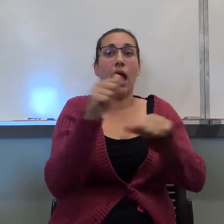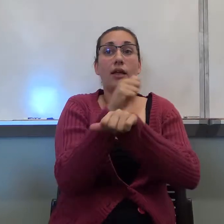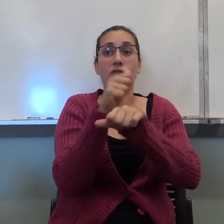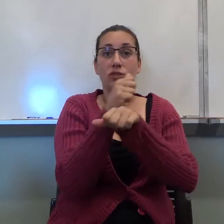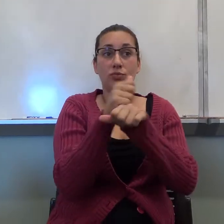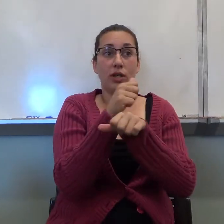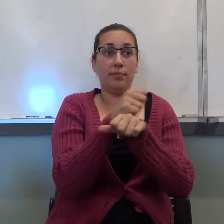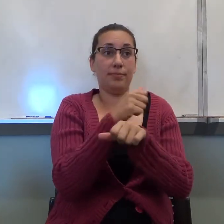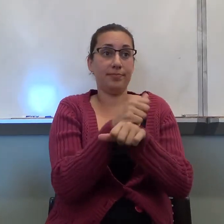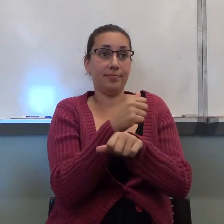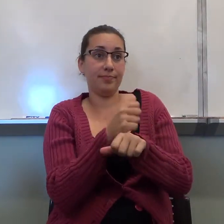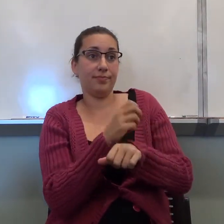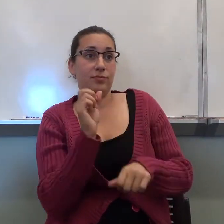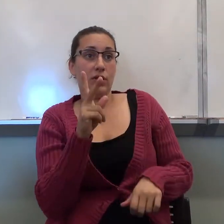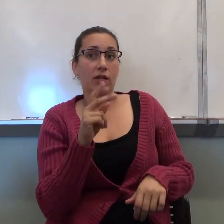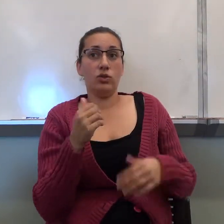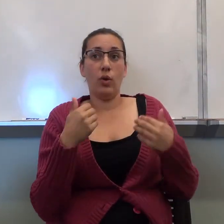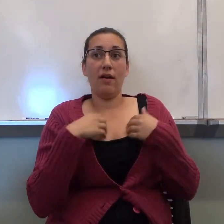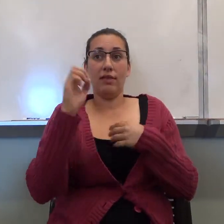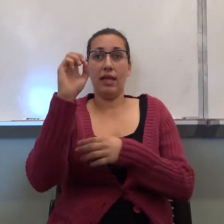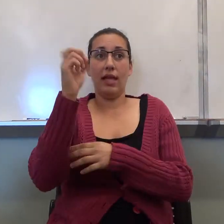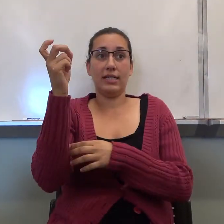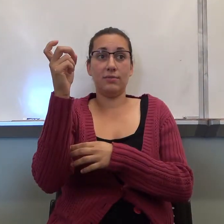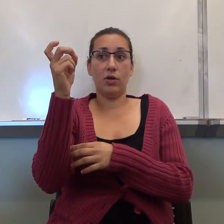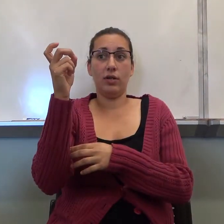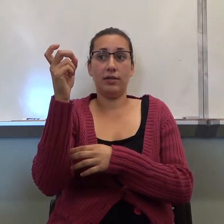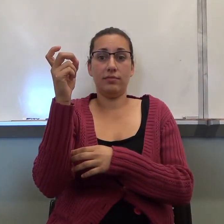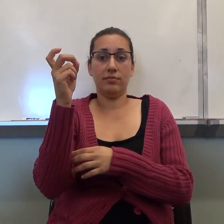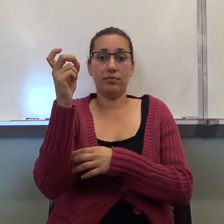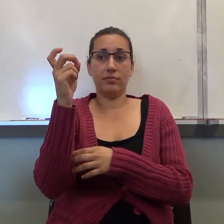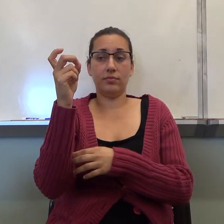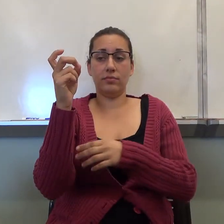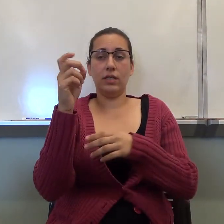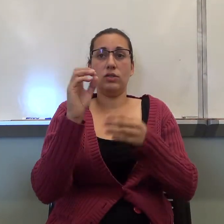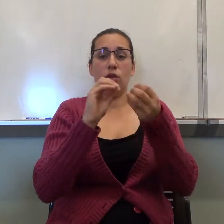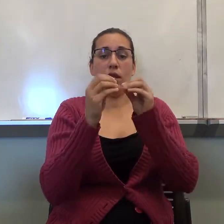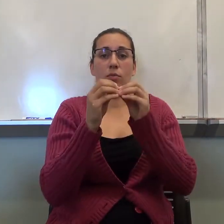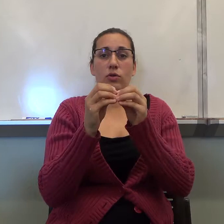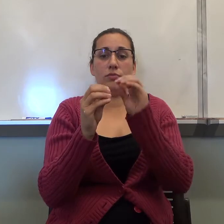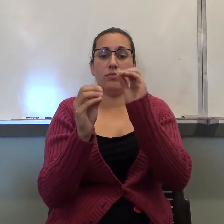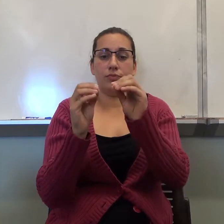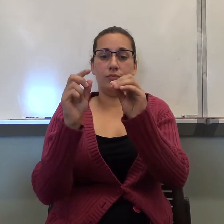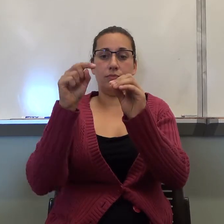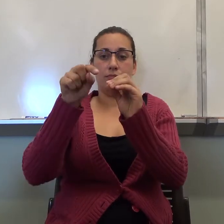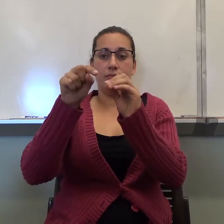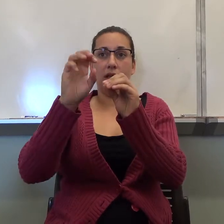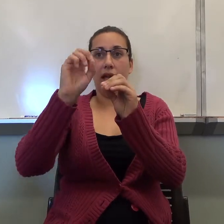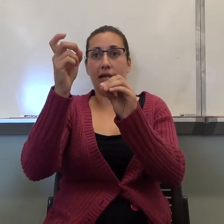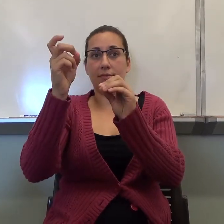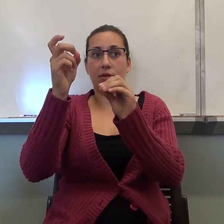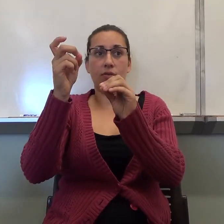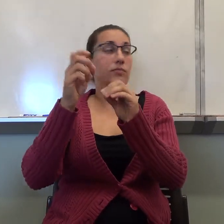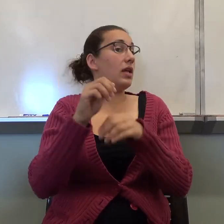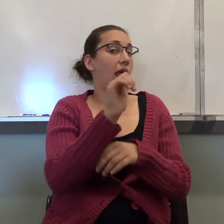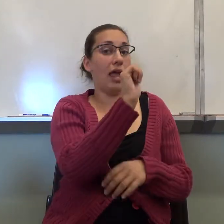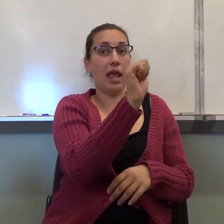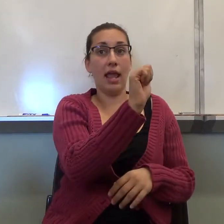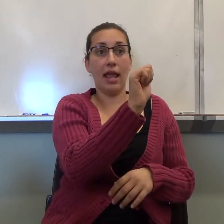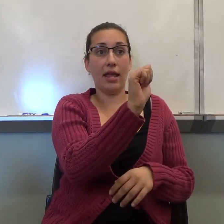So you've got the exponent operation there, you've got the opposite operation there, and so forth. And A is just called the unknown. But